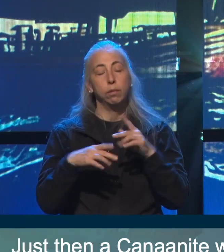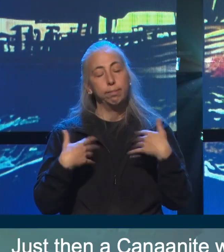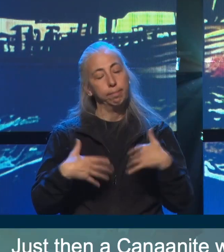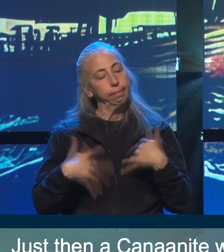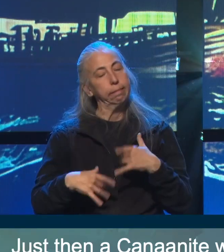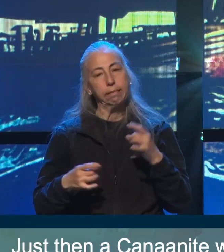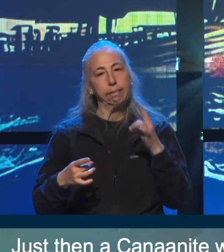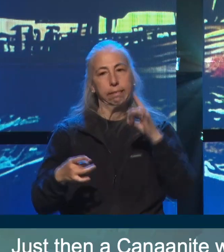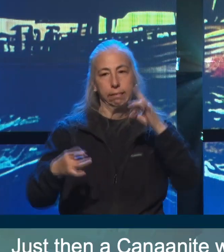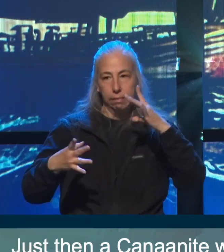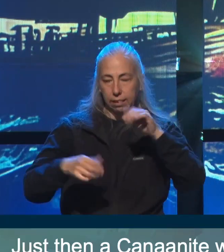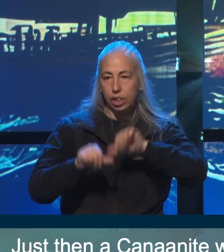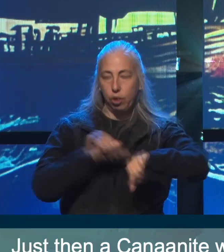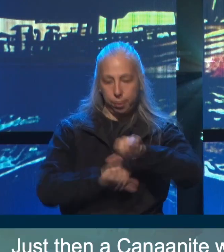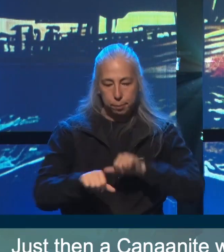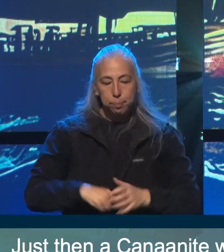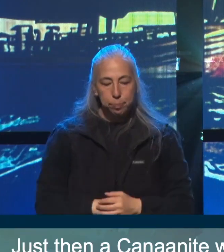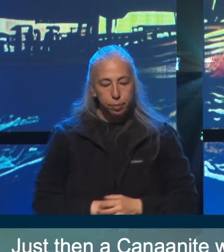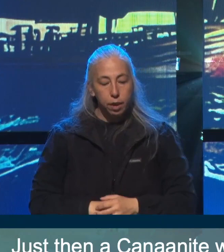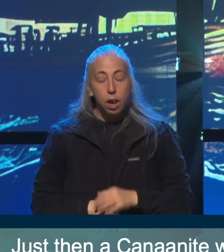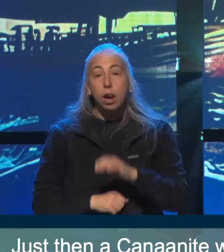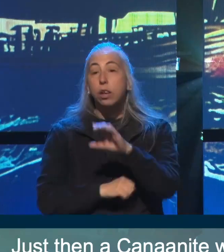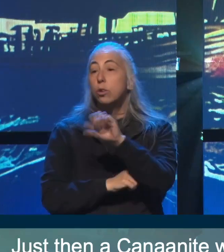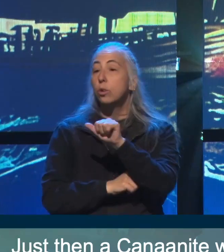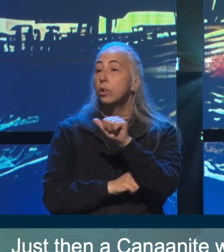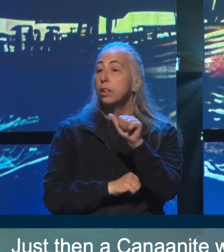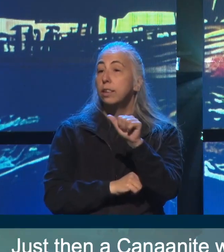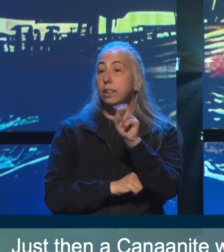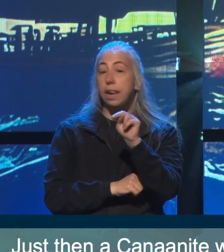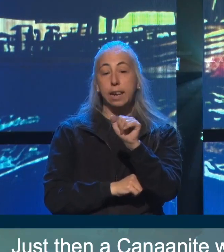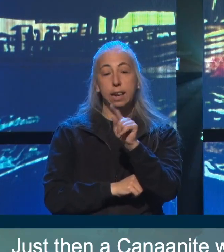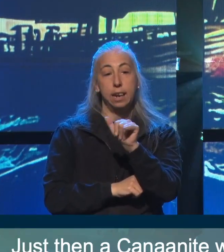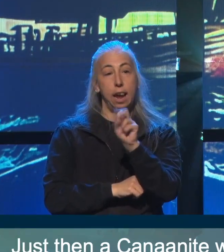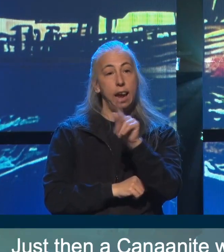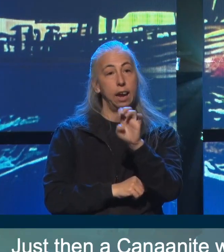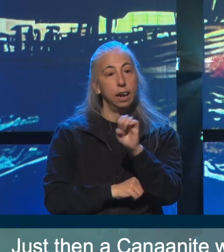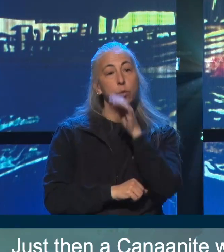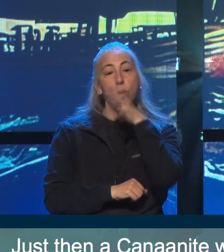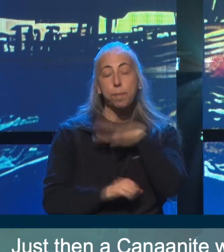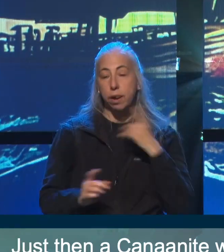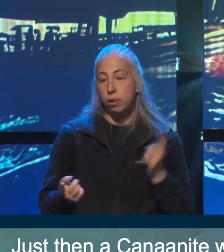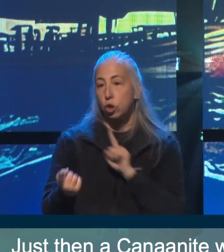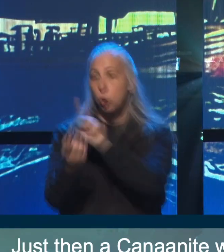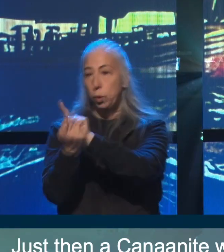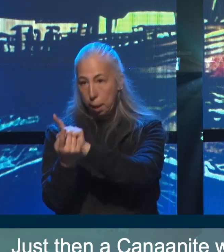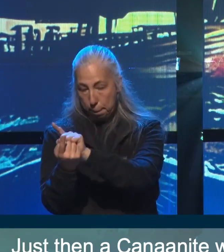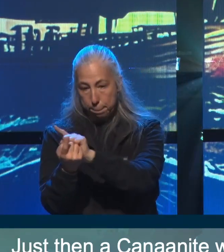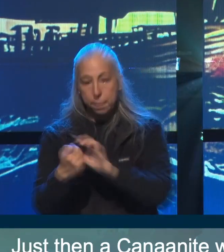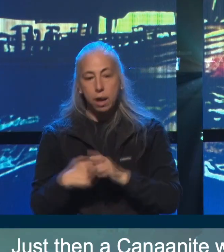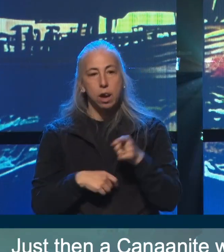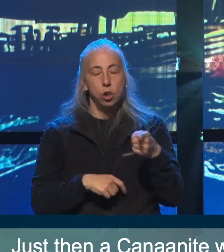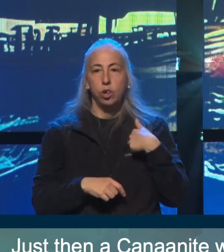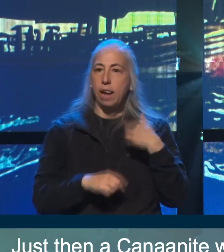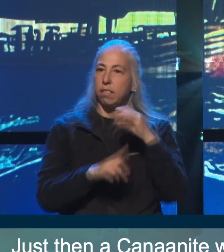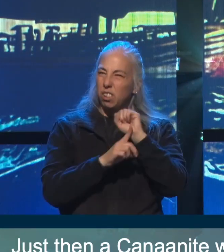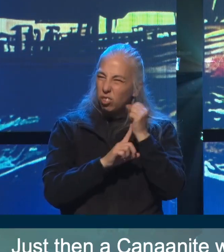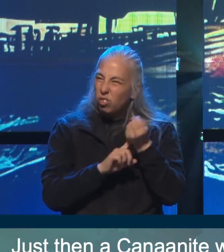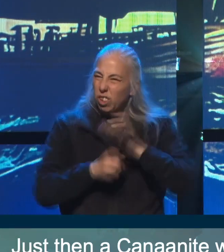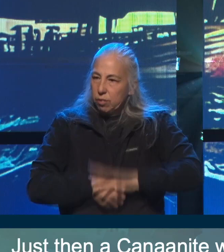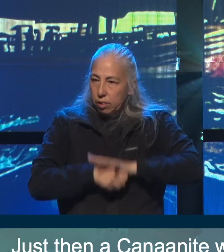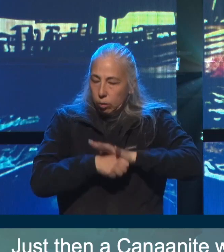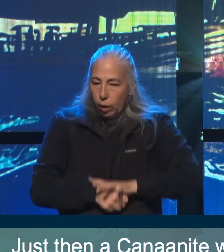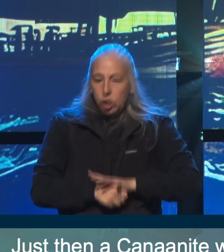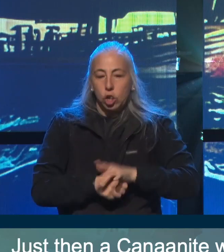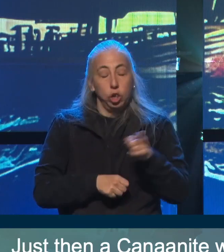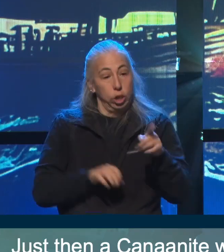other. And so this Canaanite woman comes, she's got a stressful situation, she's taking action, and she thinks this Jesus